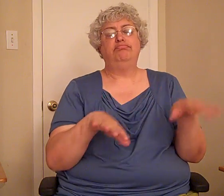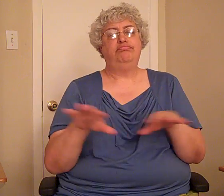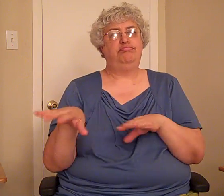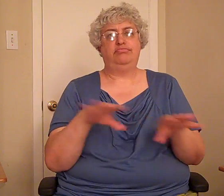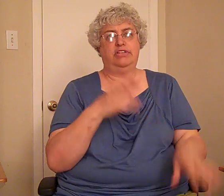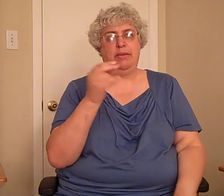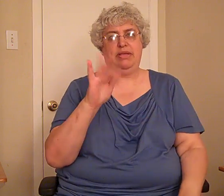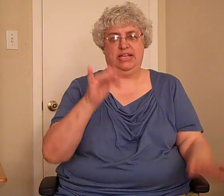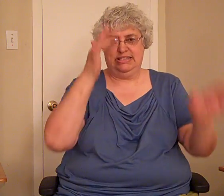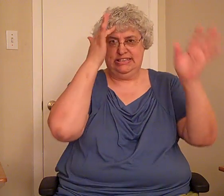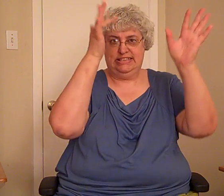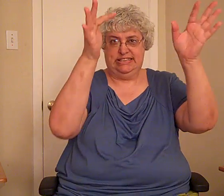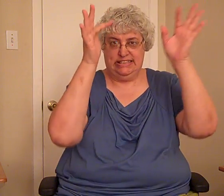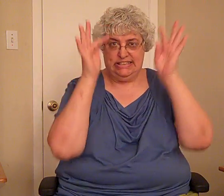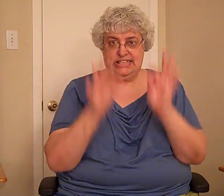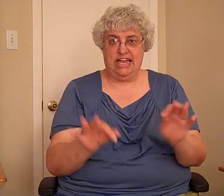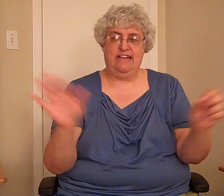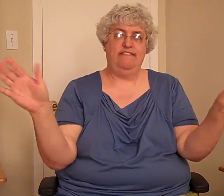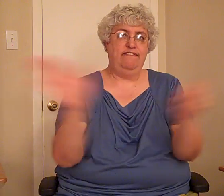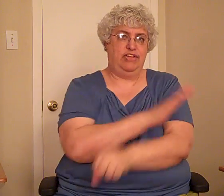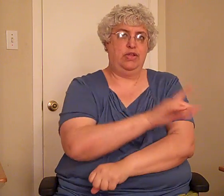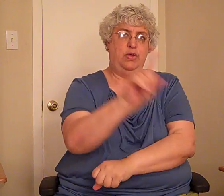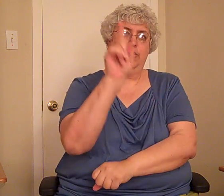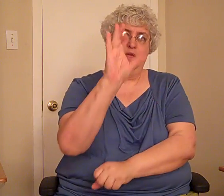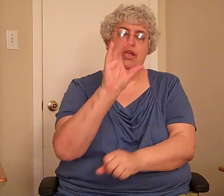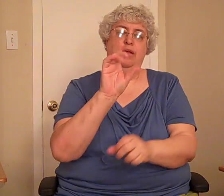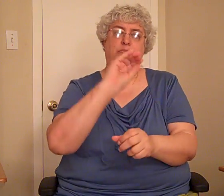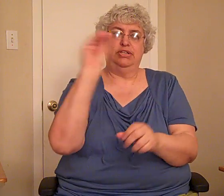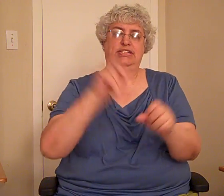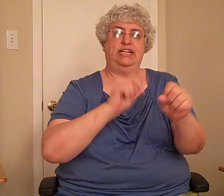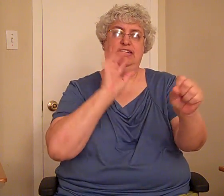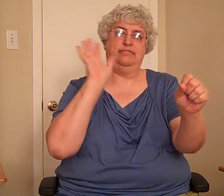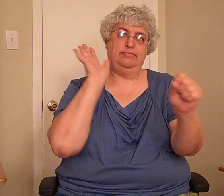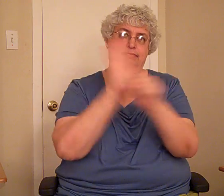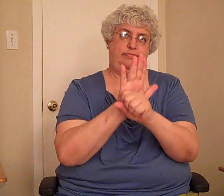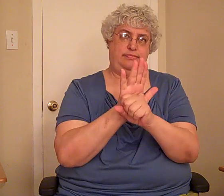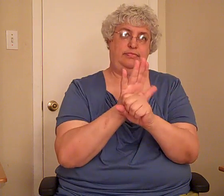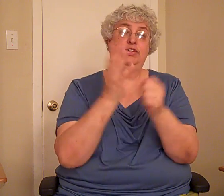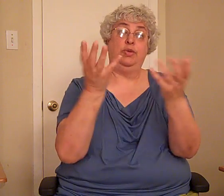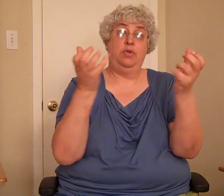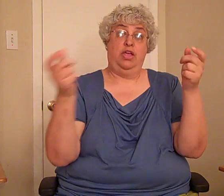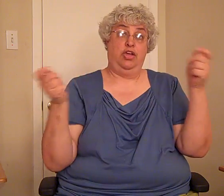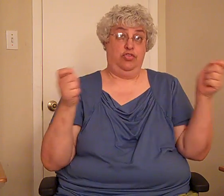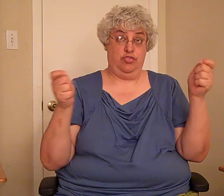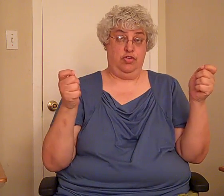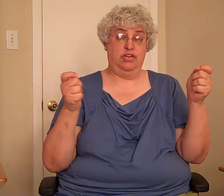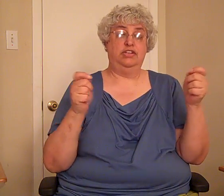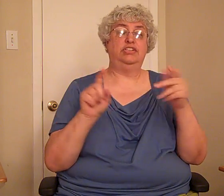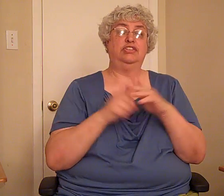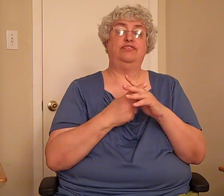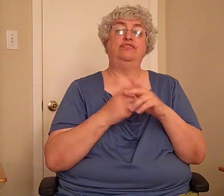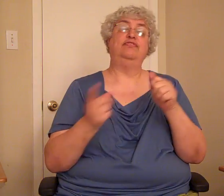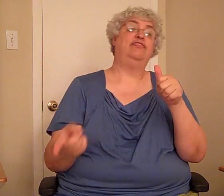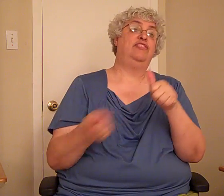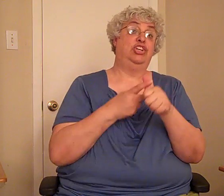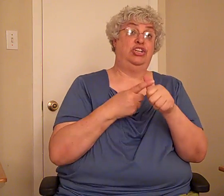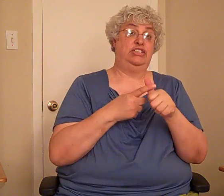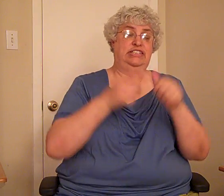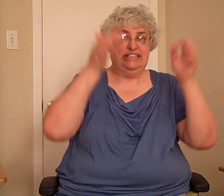decided. I made a commitment. So you guys need to first, if you're going to be successful, if you're going to dominate here, it starts with making a commitment. Number two is